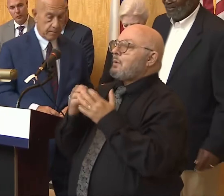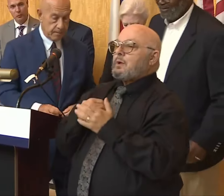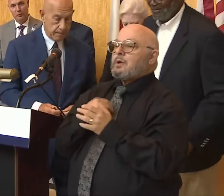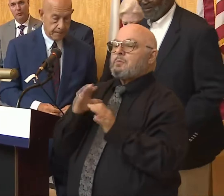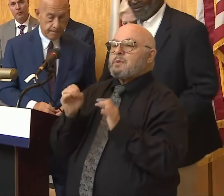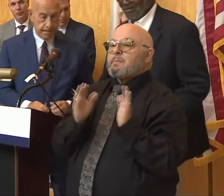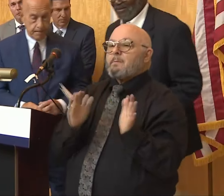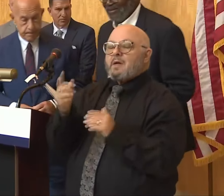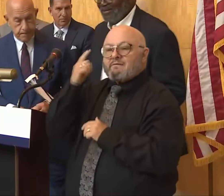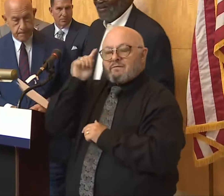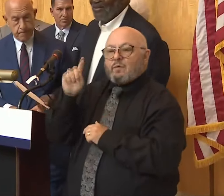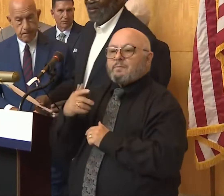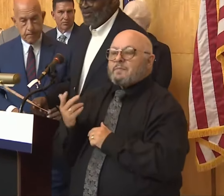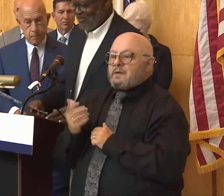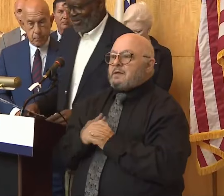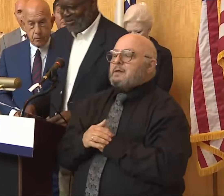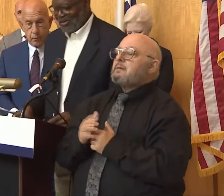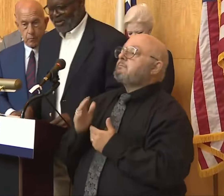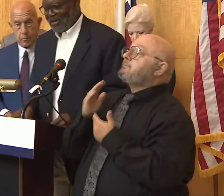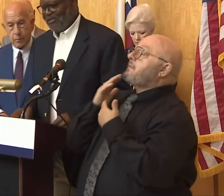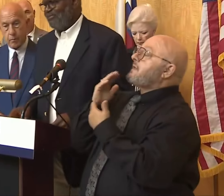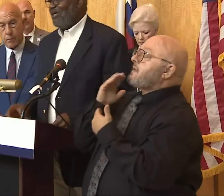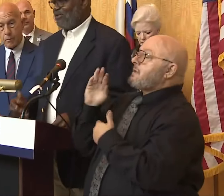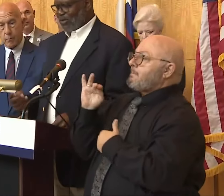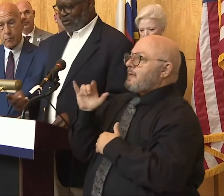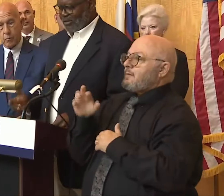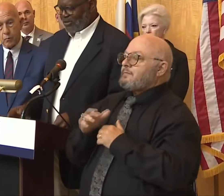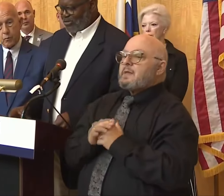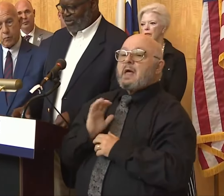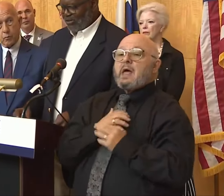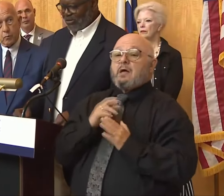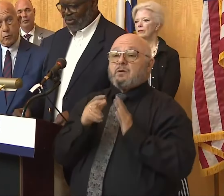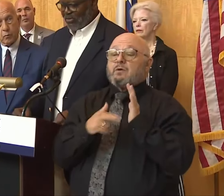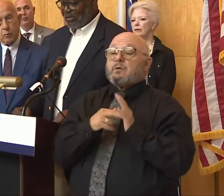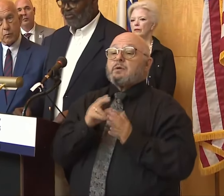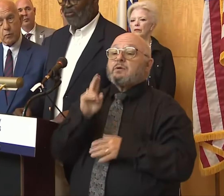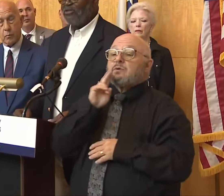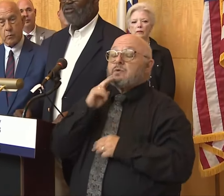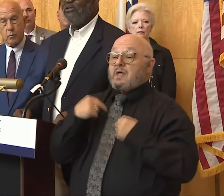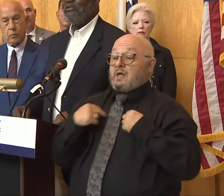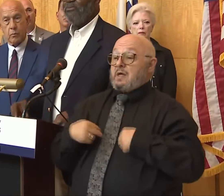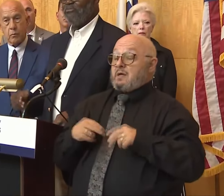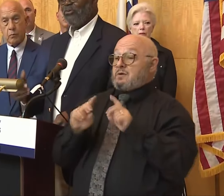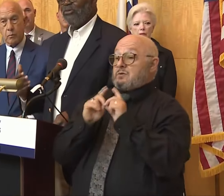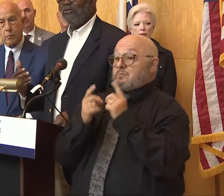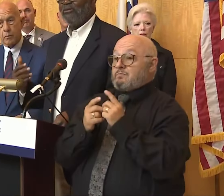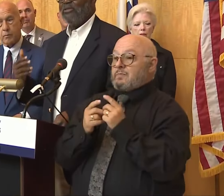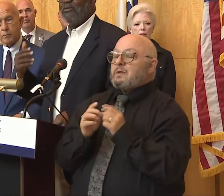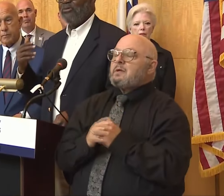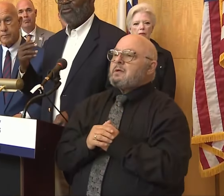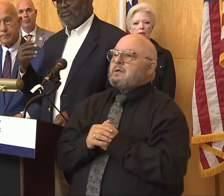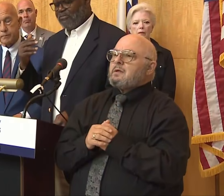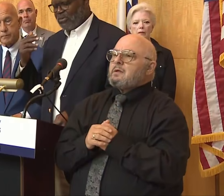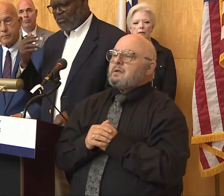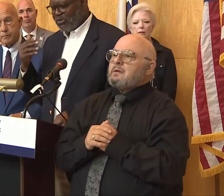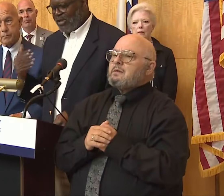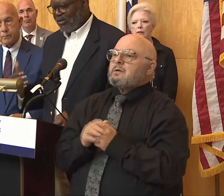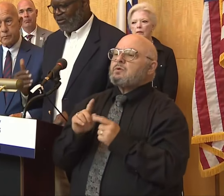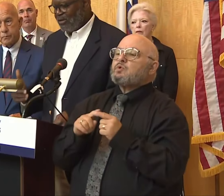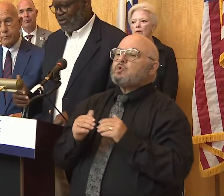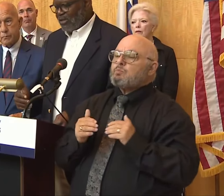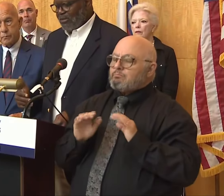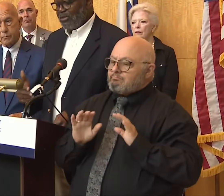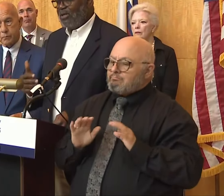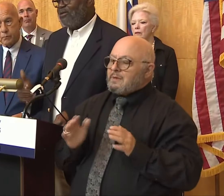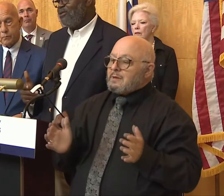for? Thank you, Mayor. Our role at the Houston Health Department is certainly to promote